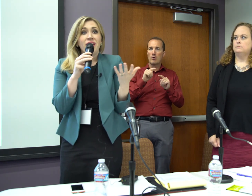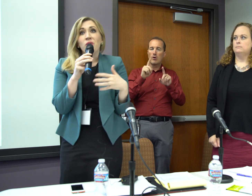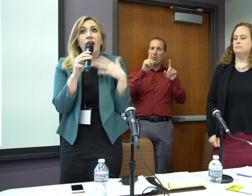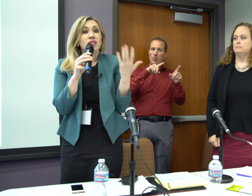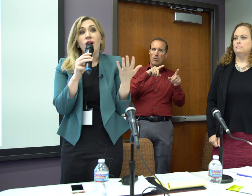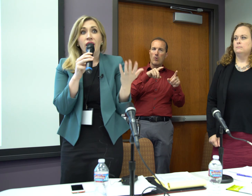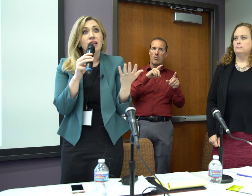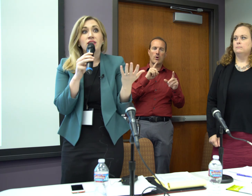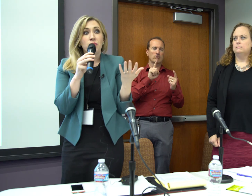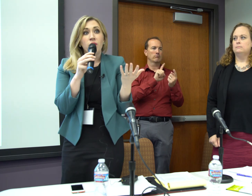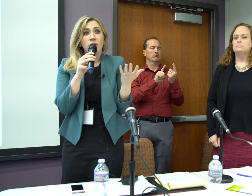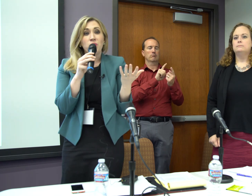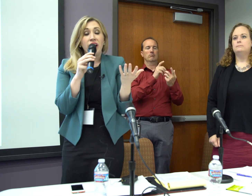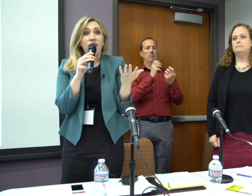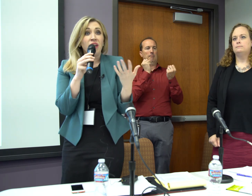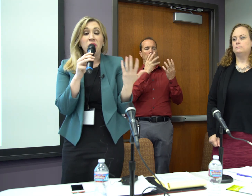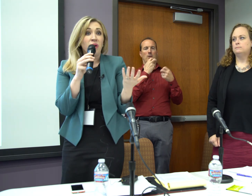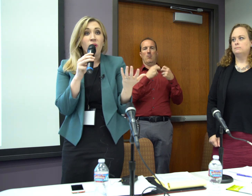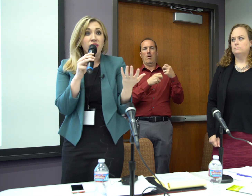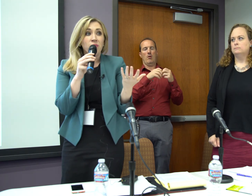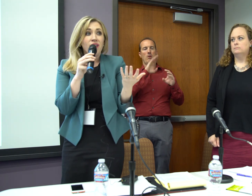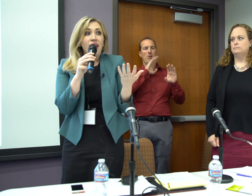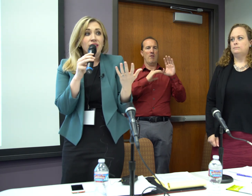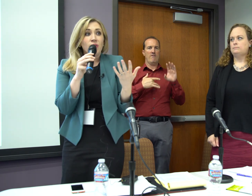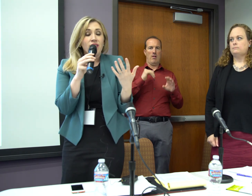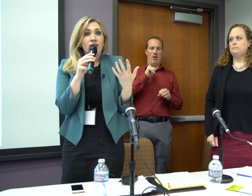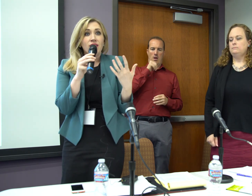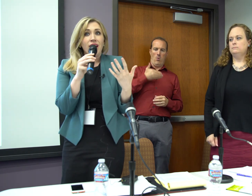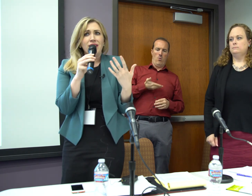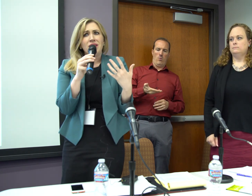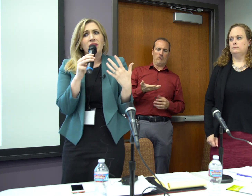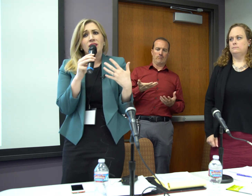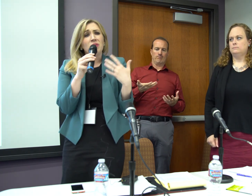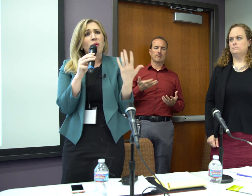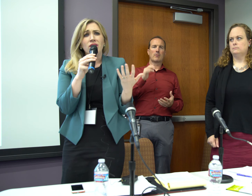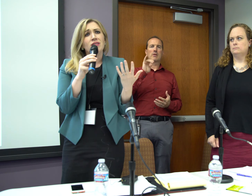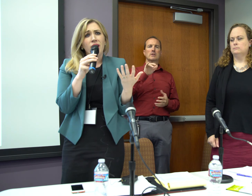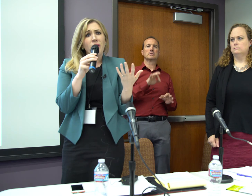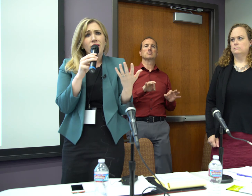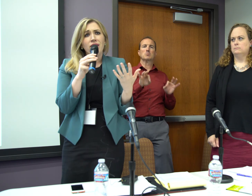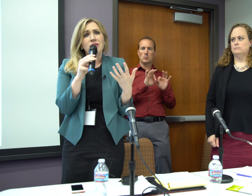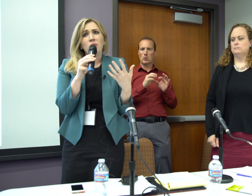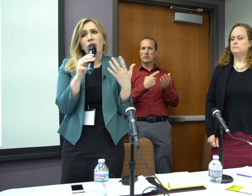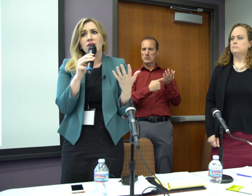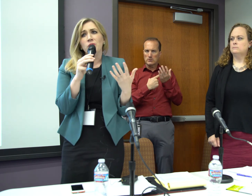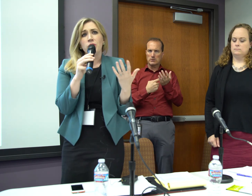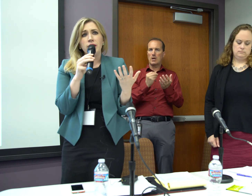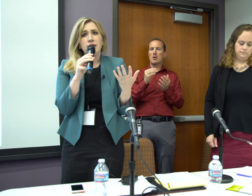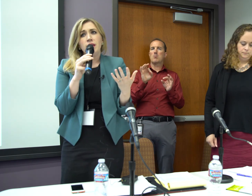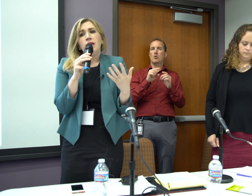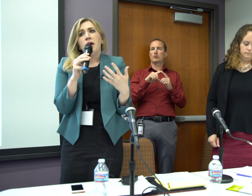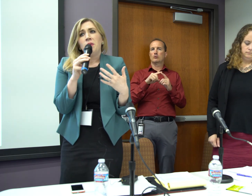we ran into all kinds of problems where I felt like we weren't welcome. And so I think that that is something that's important to talk about and that's important